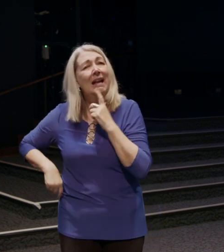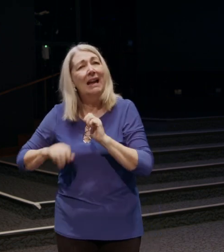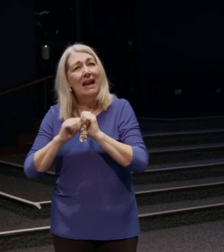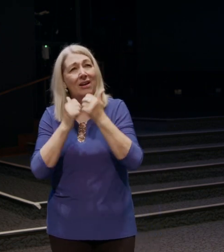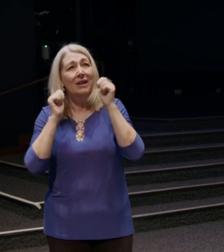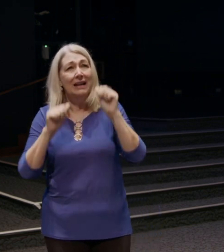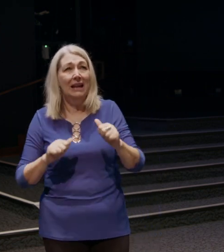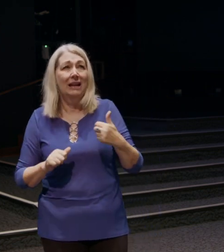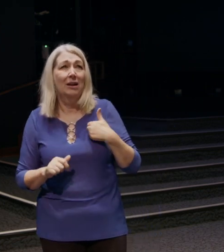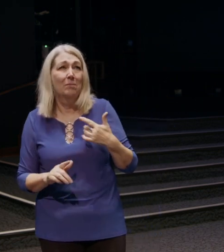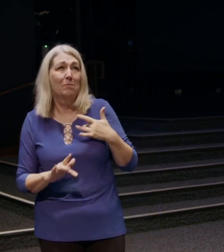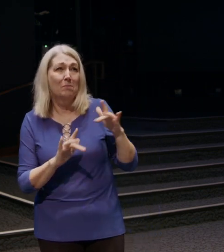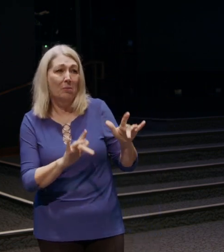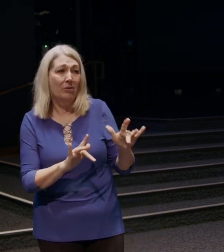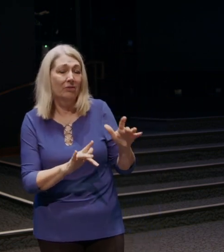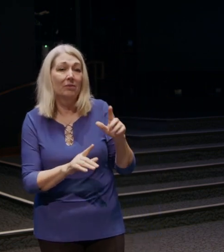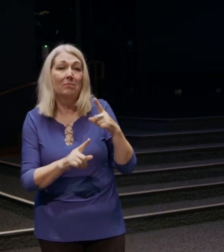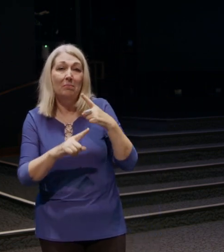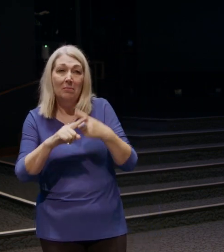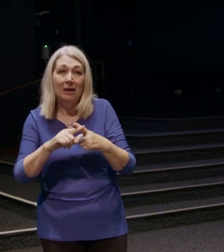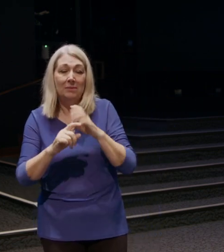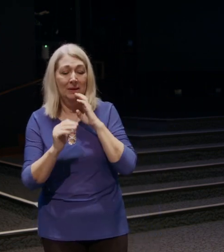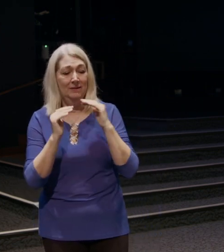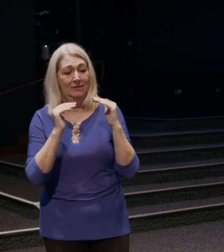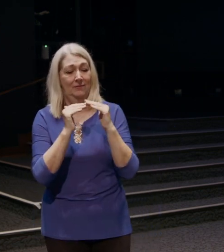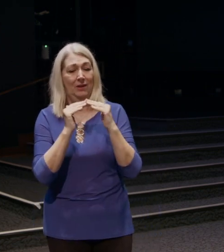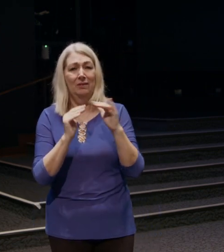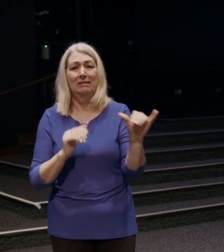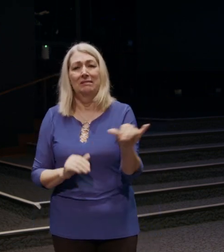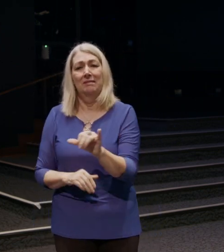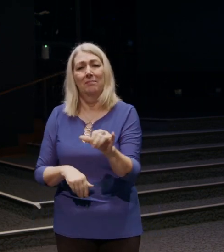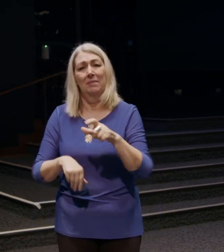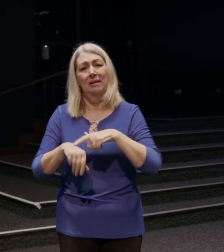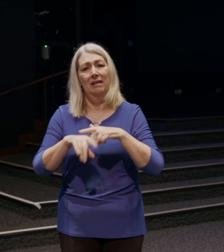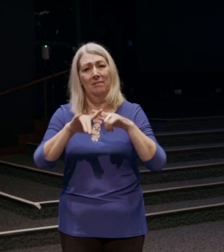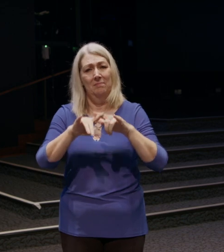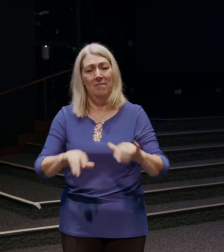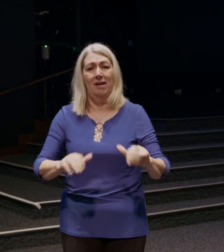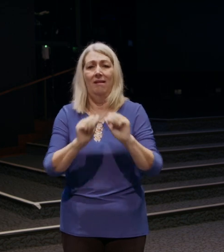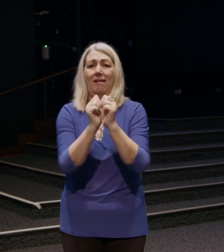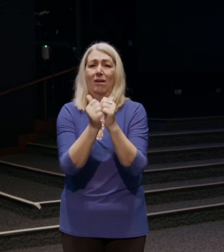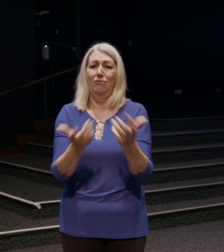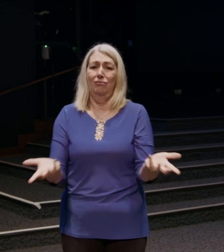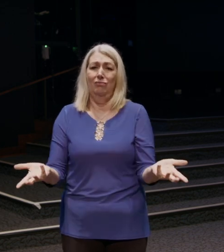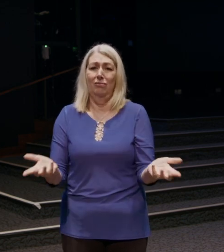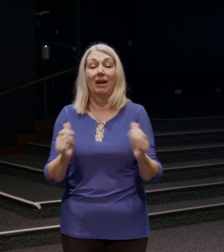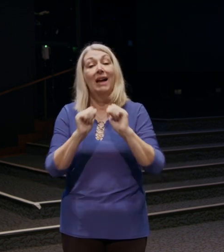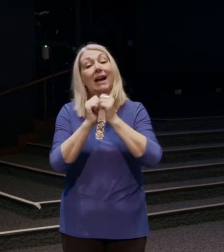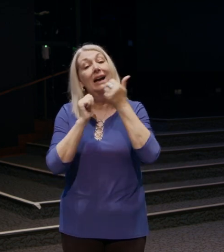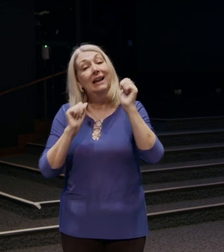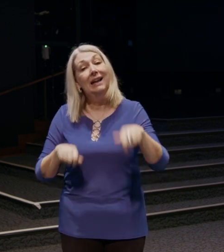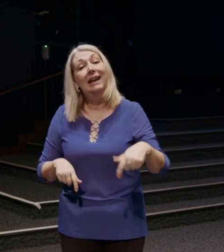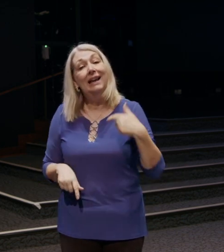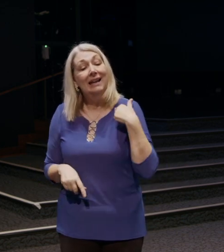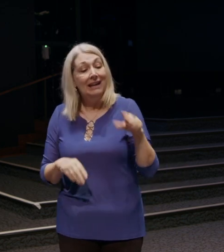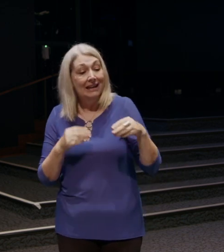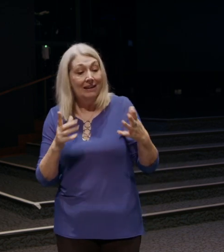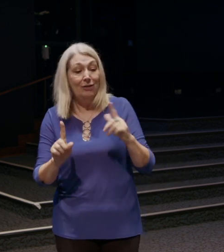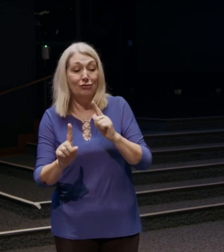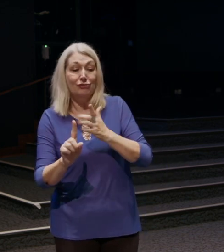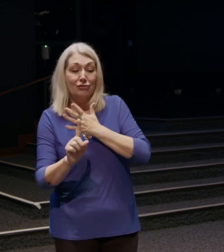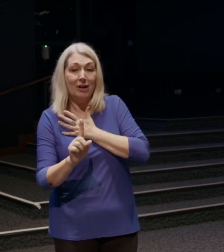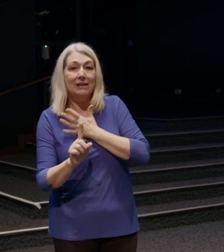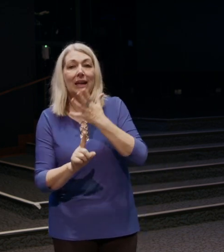be merciful and fair at the same time? How can I at once offer grace and